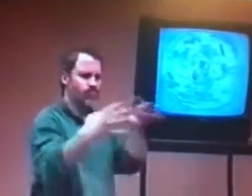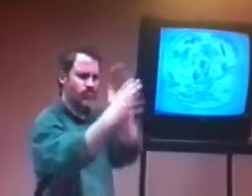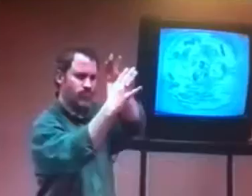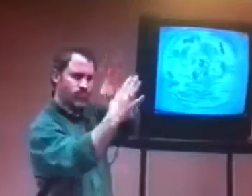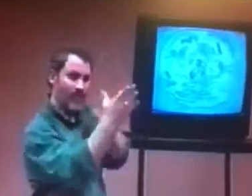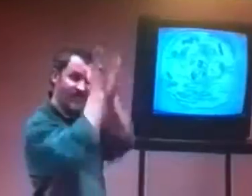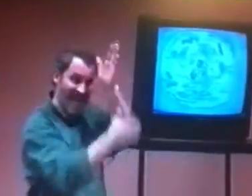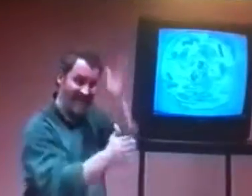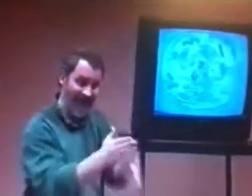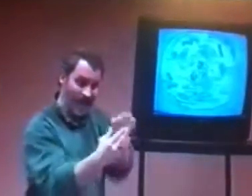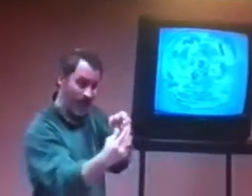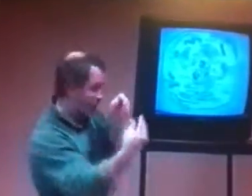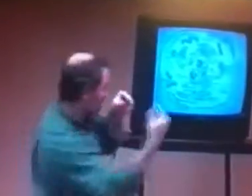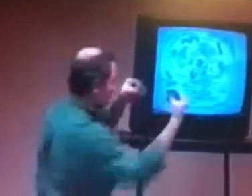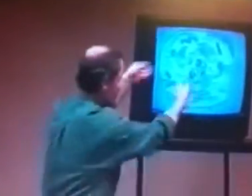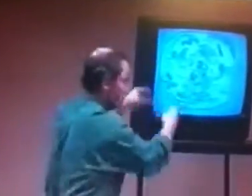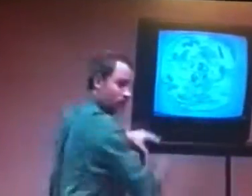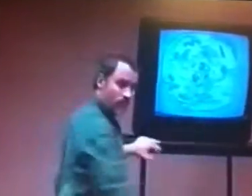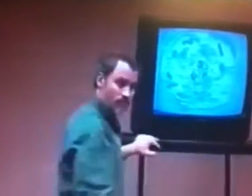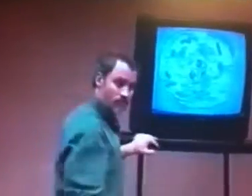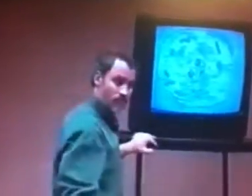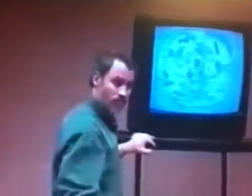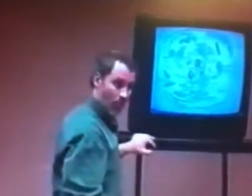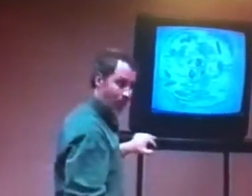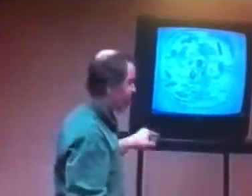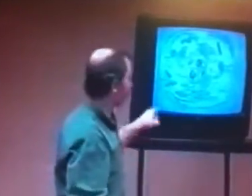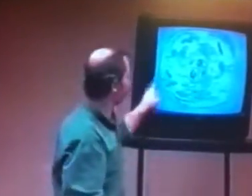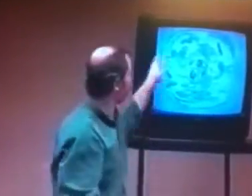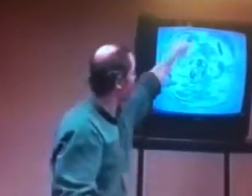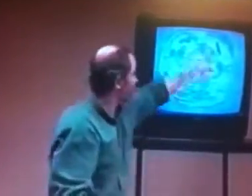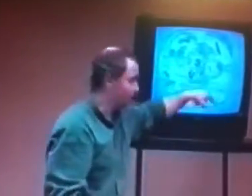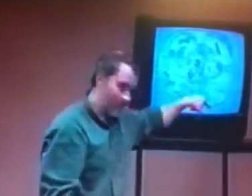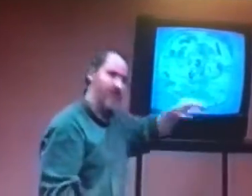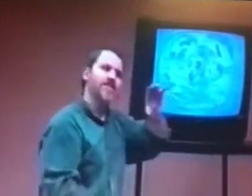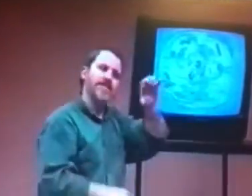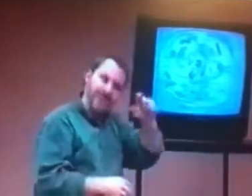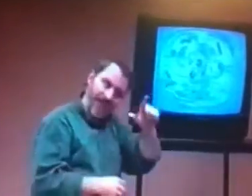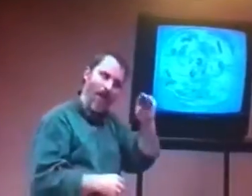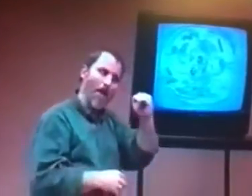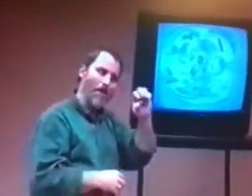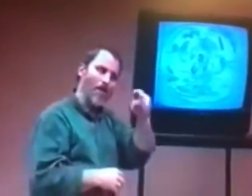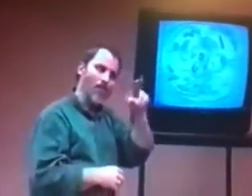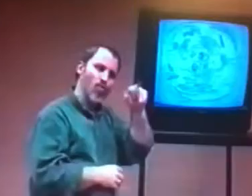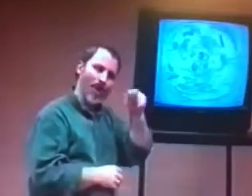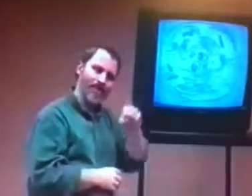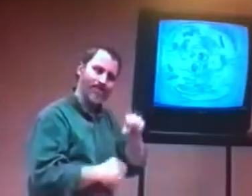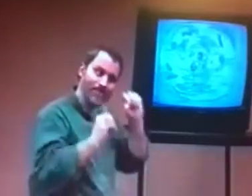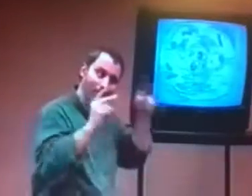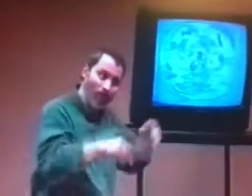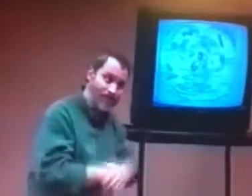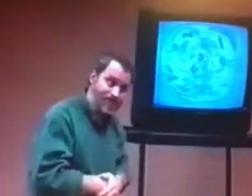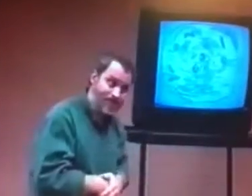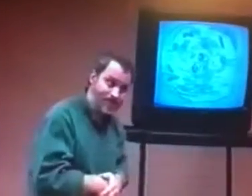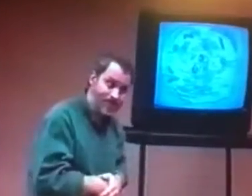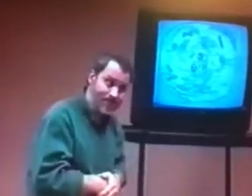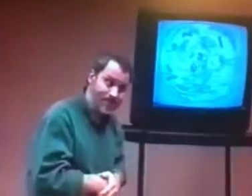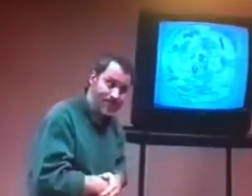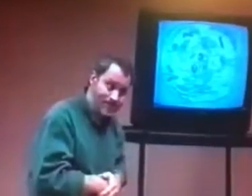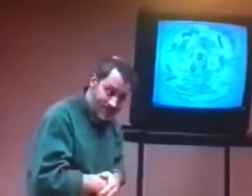a cut in half presentation of what this all looks like, so we can see inside. But that, once again, is the cell